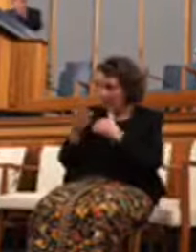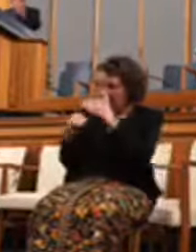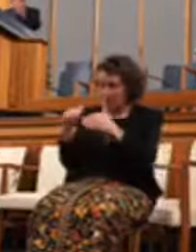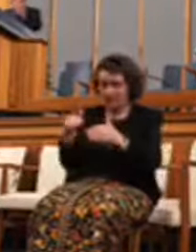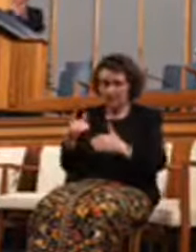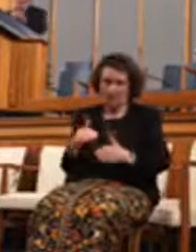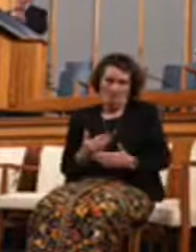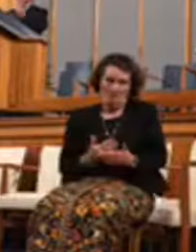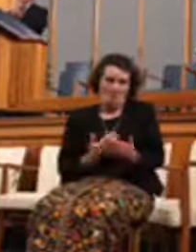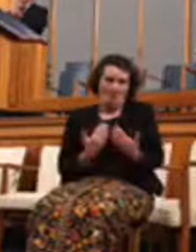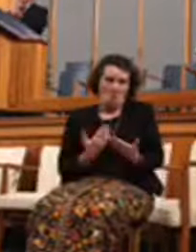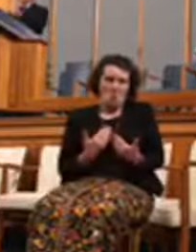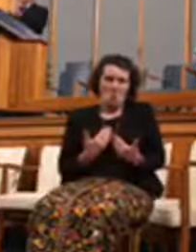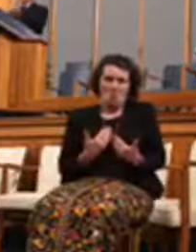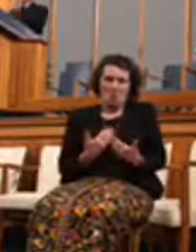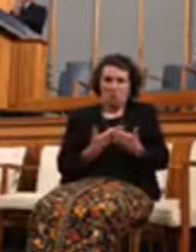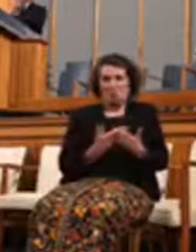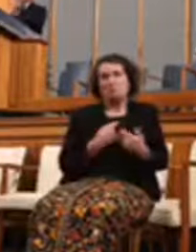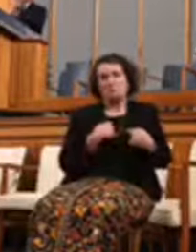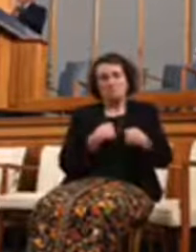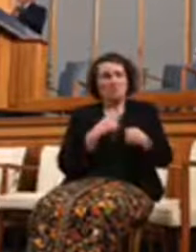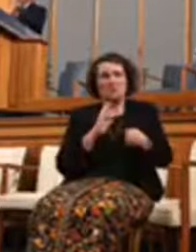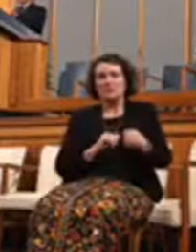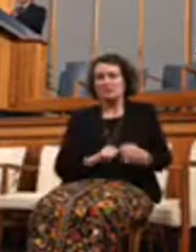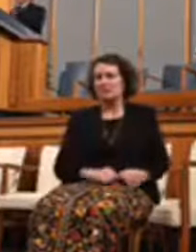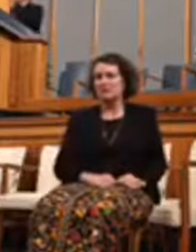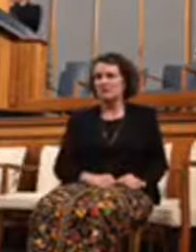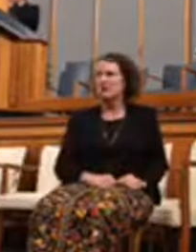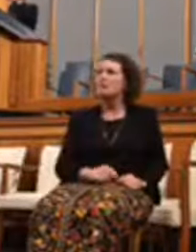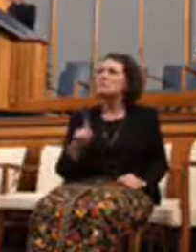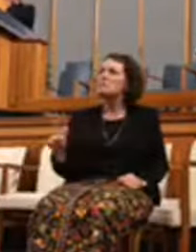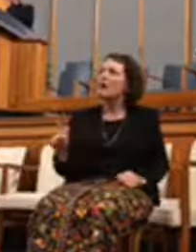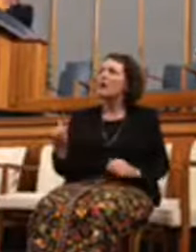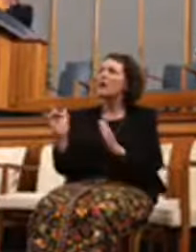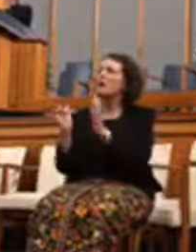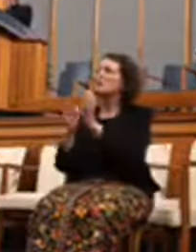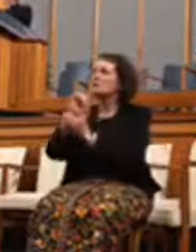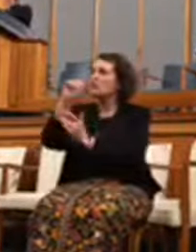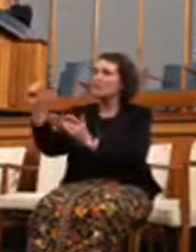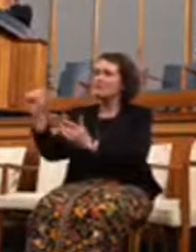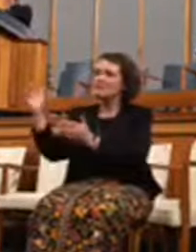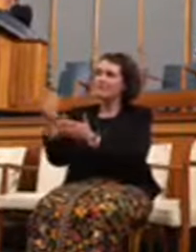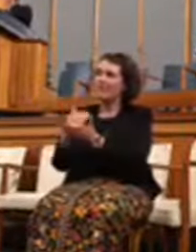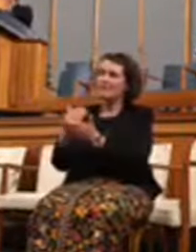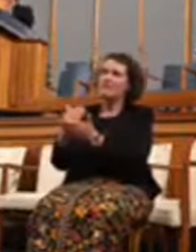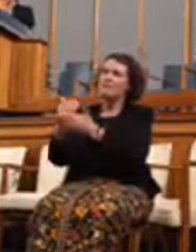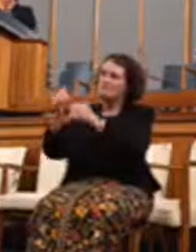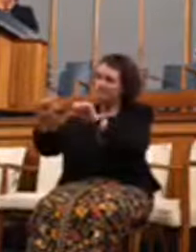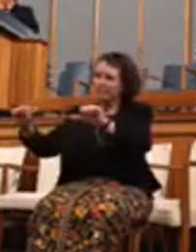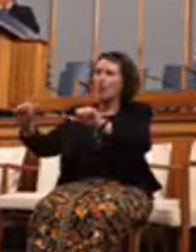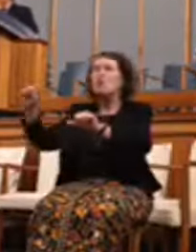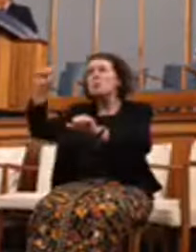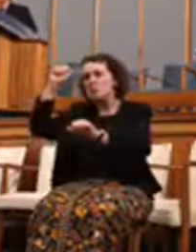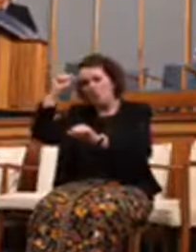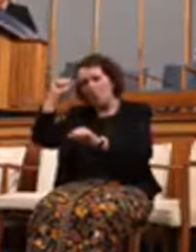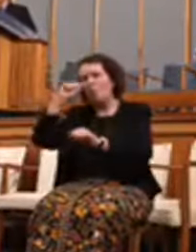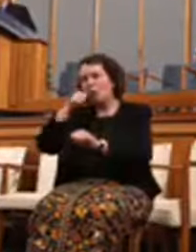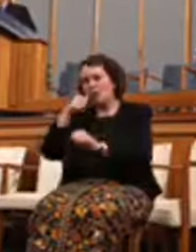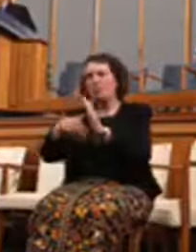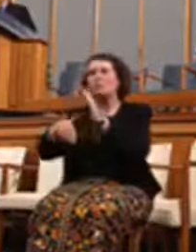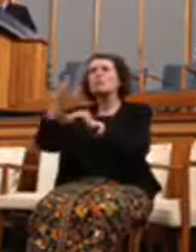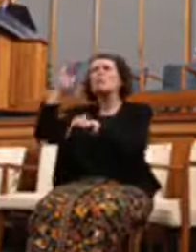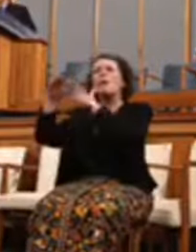But Christ gives us certainty. In my last sermon here, when I spoke to you, I said, you know why we